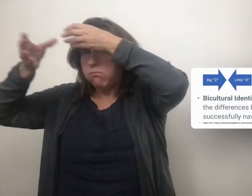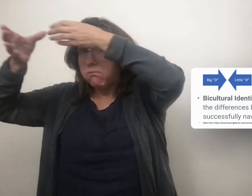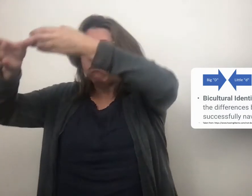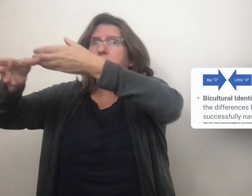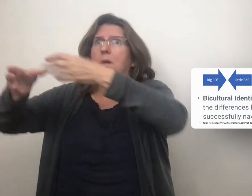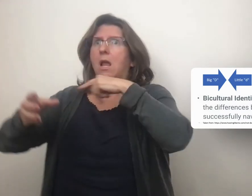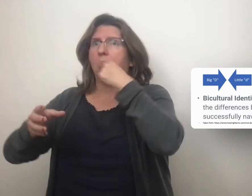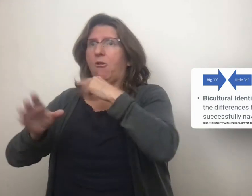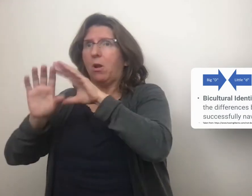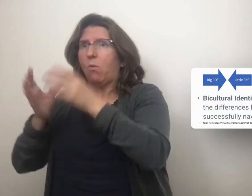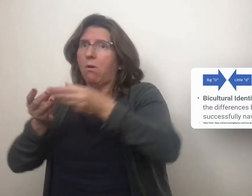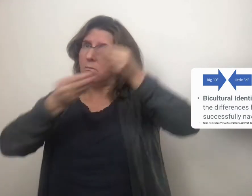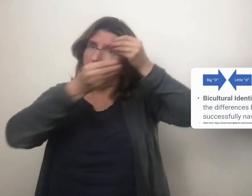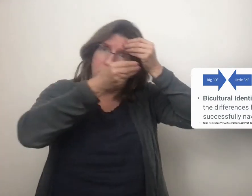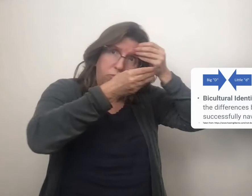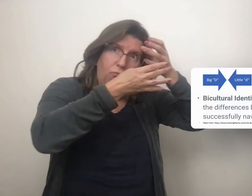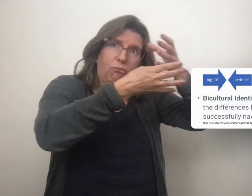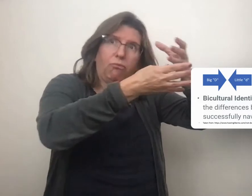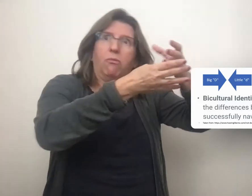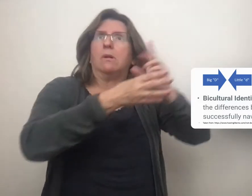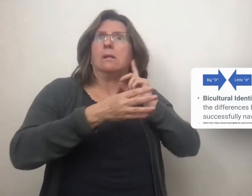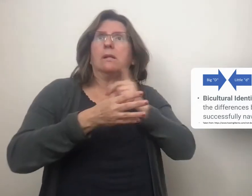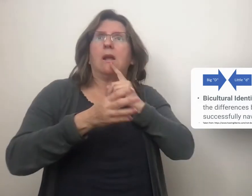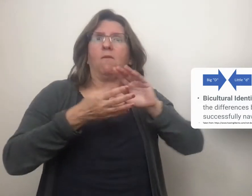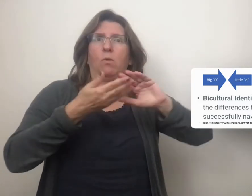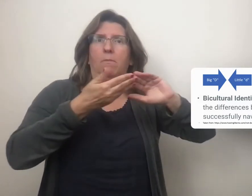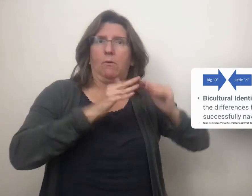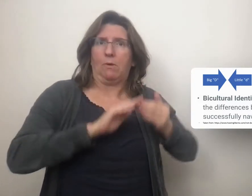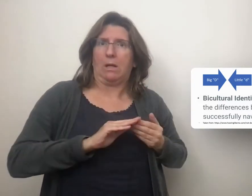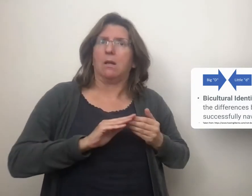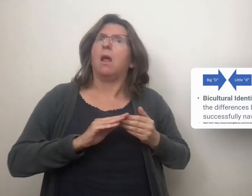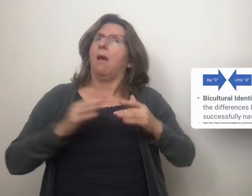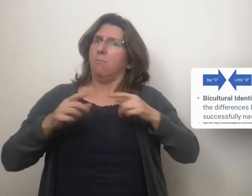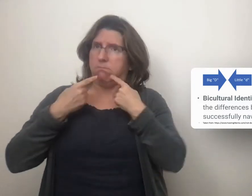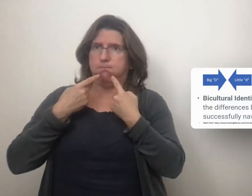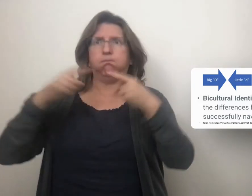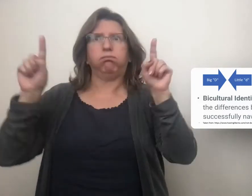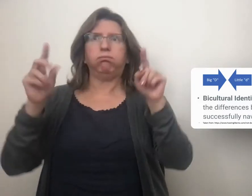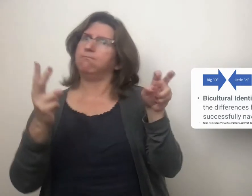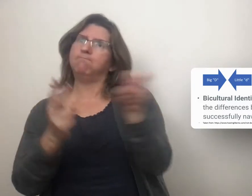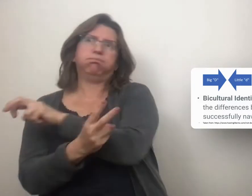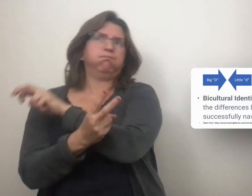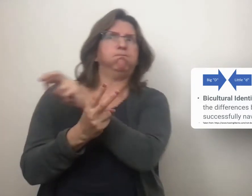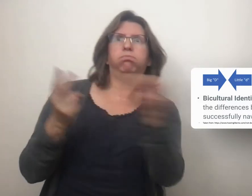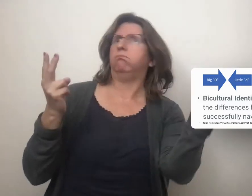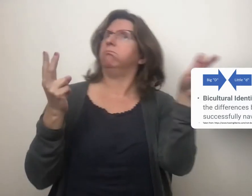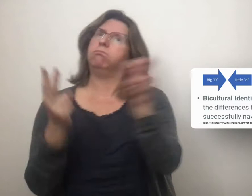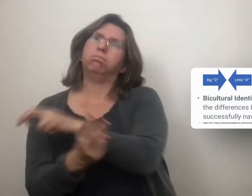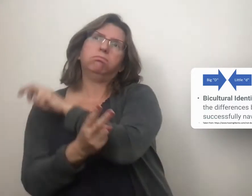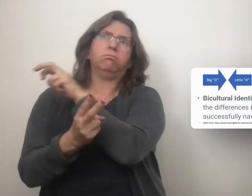understand the differences and similarities of the norms and behaviors of each community and are